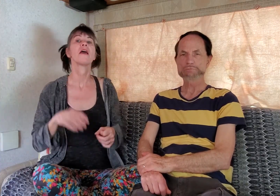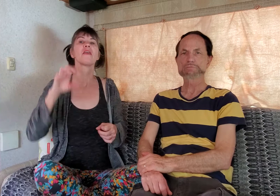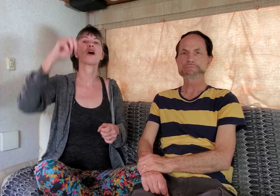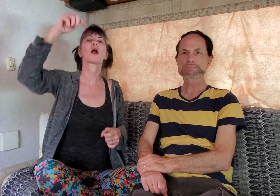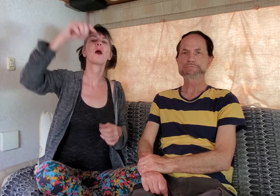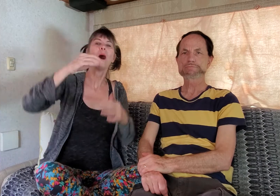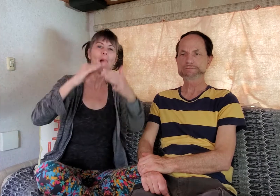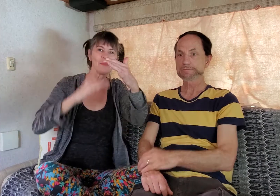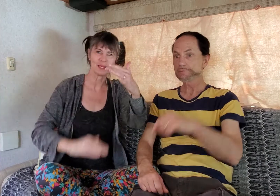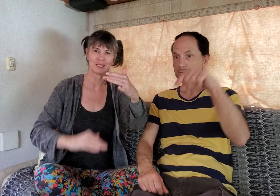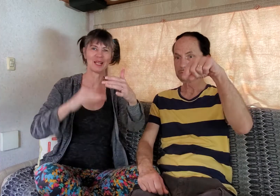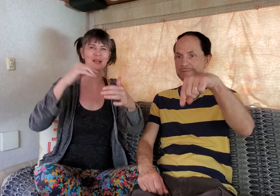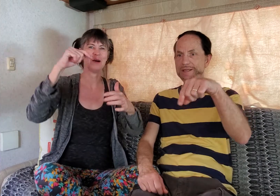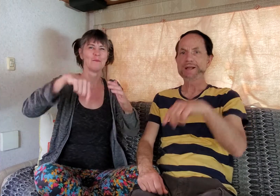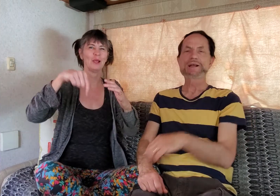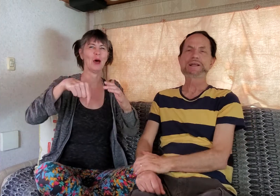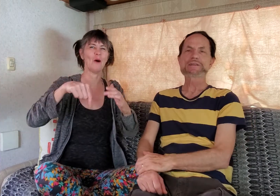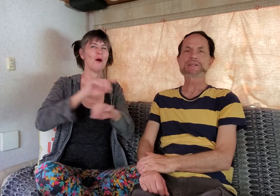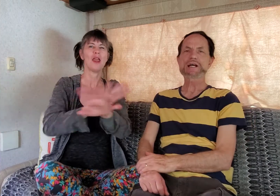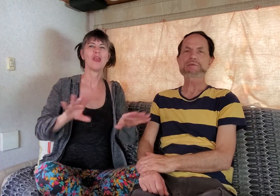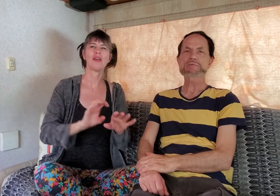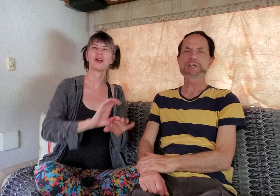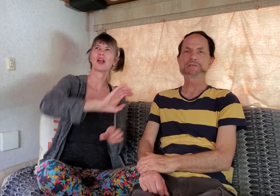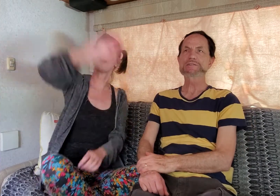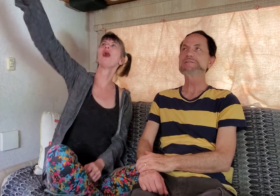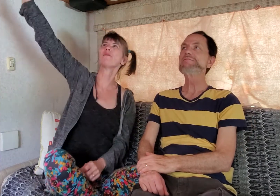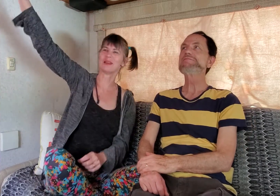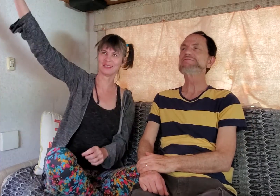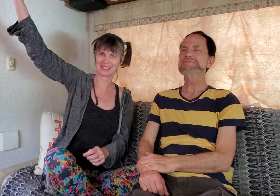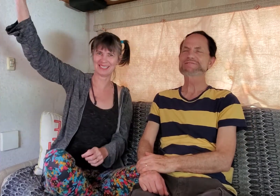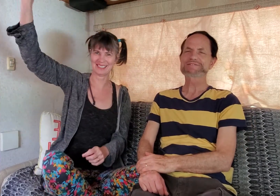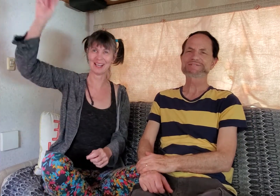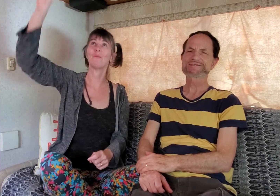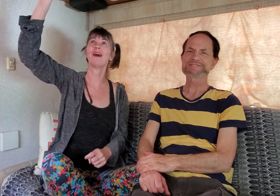the comments below. The comments not below. the comments above.